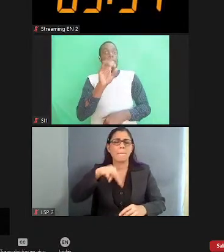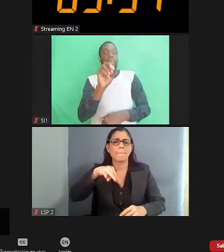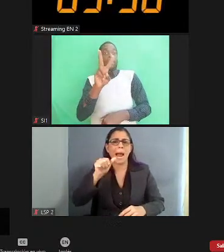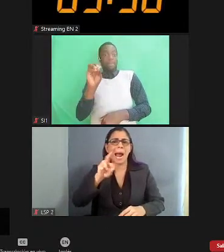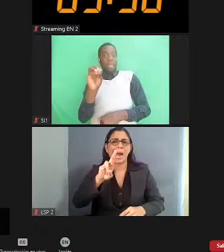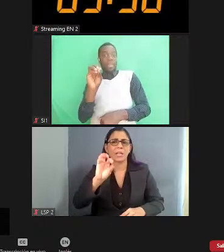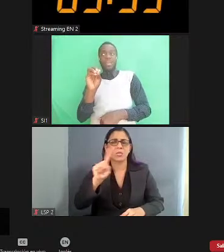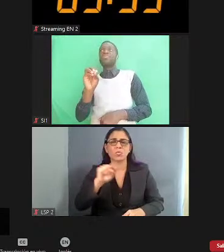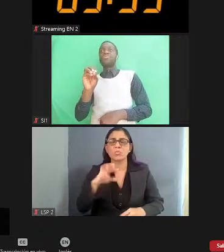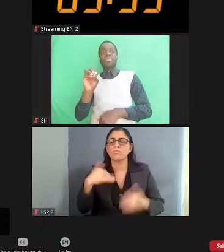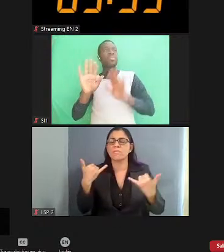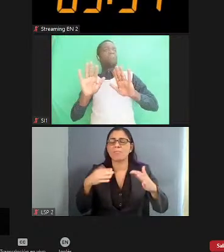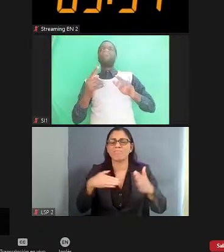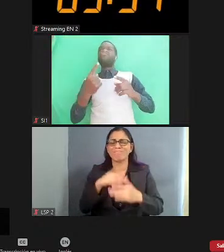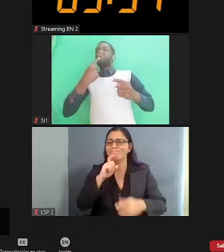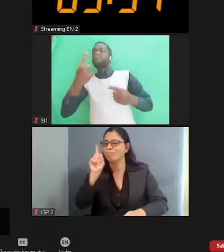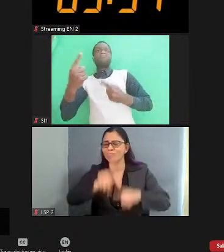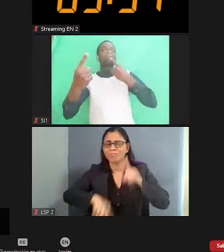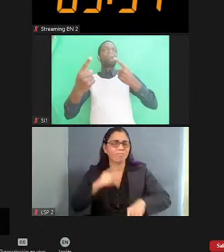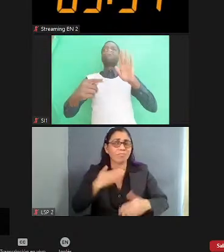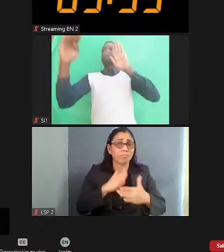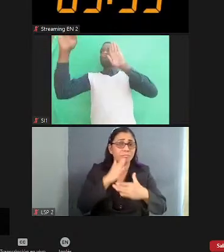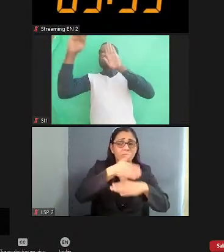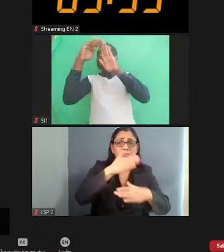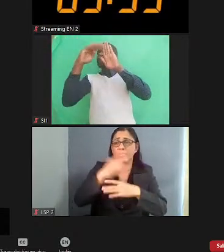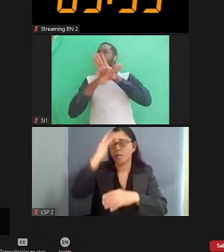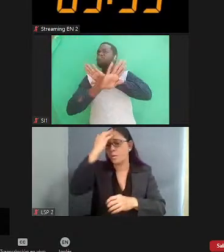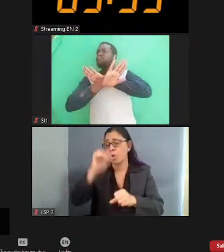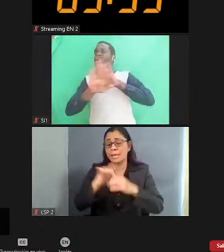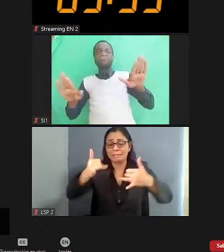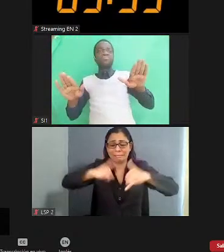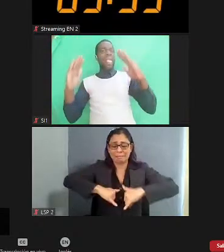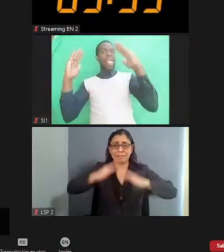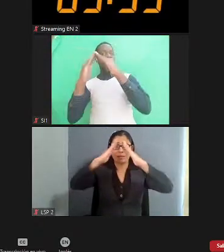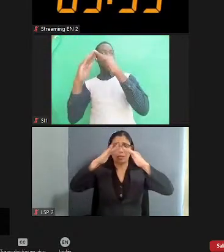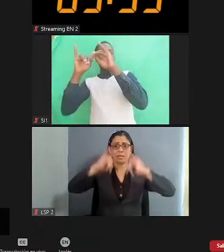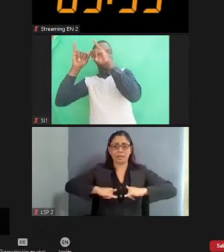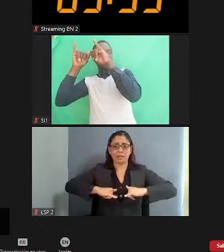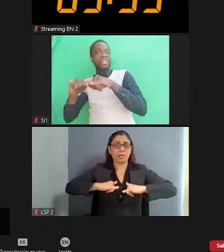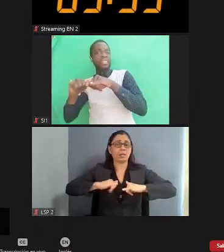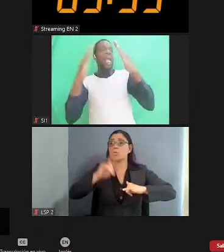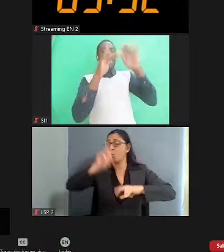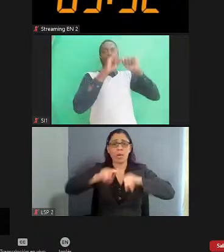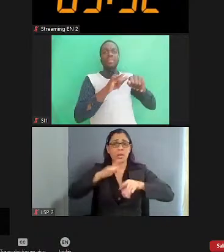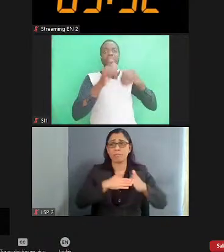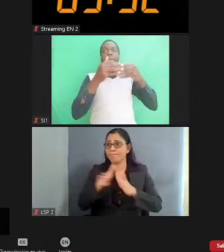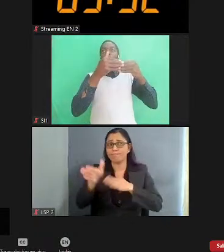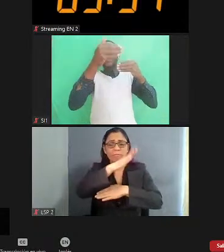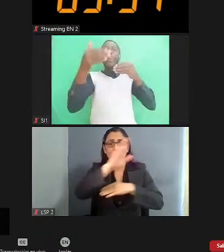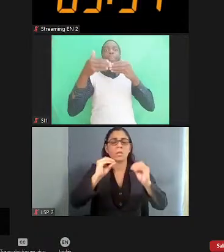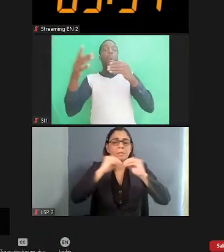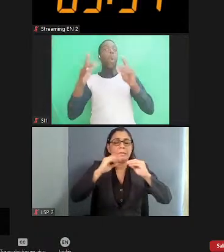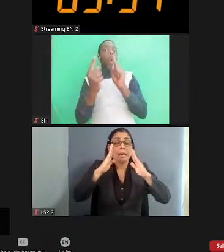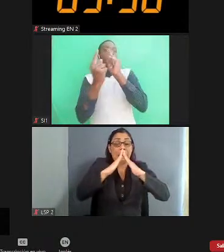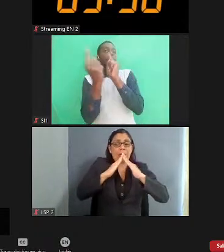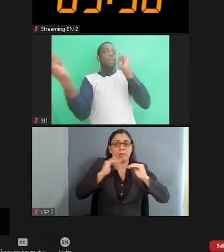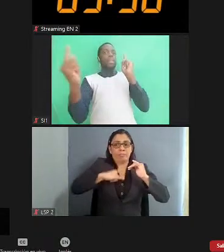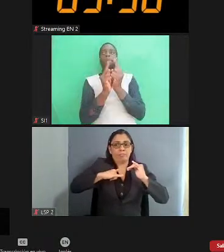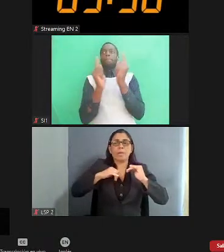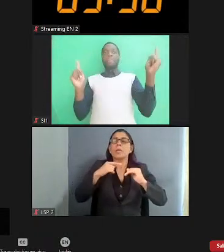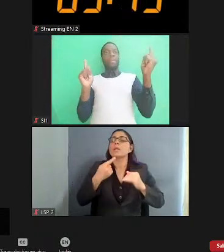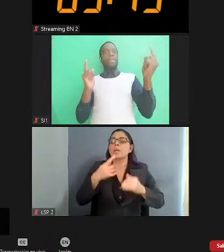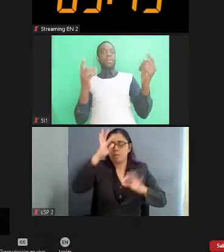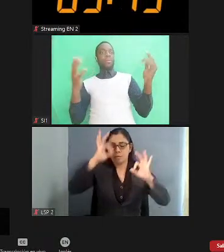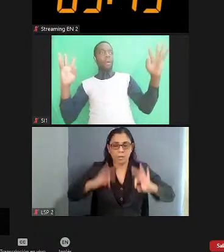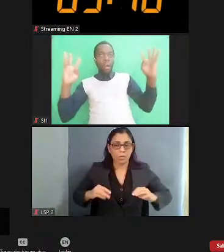so all of the restrictive mess measures were taken from lockdowns to